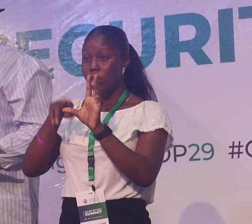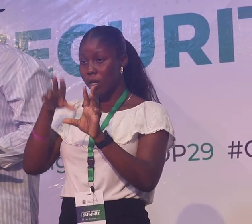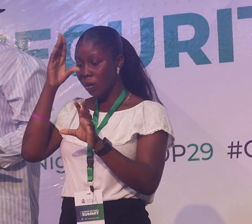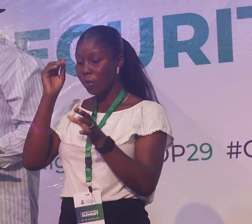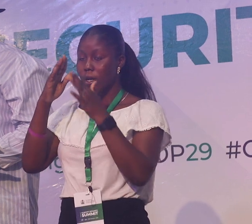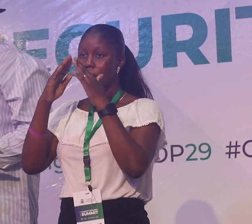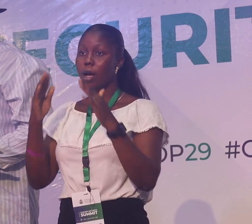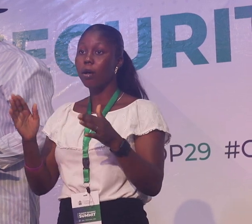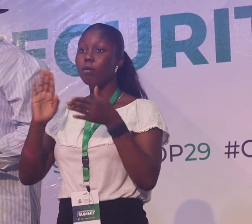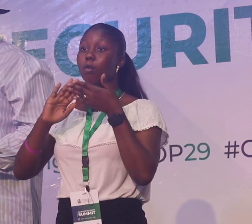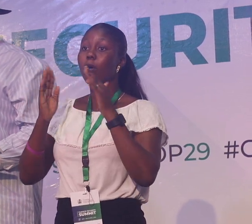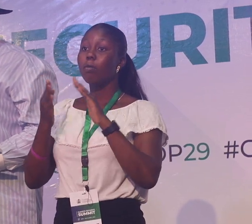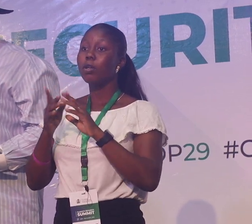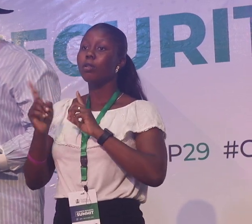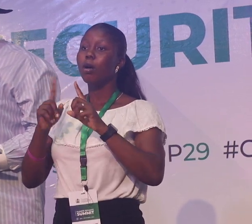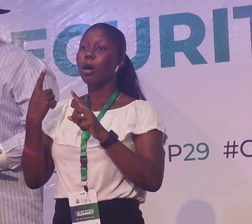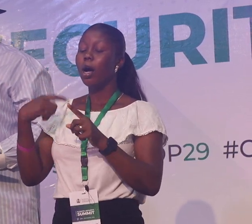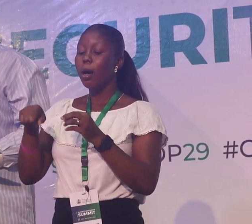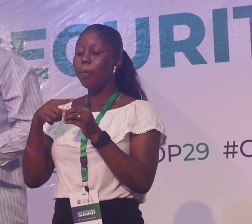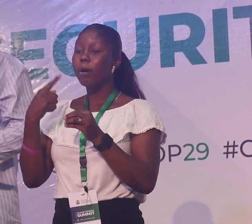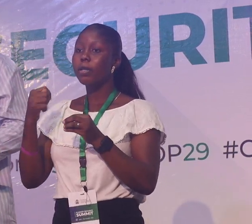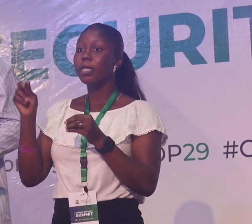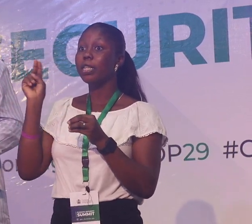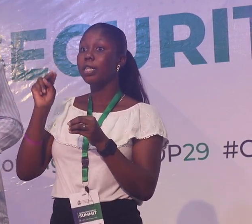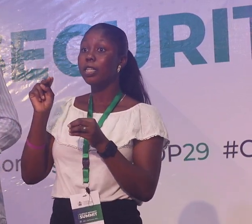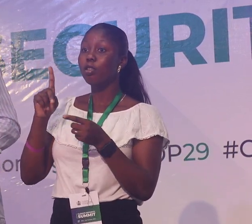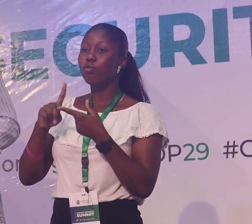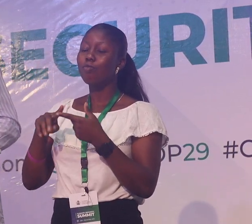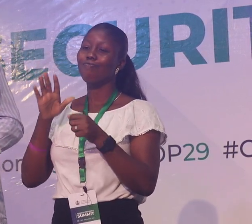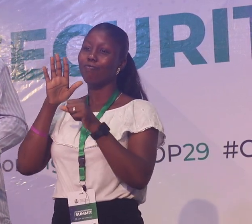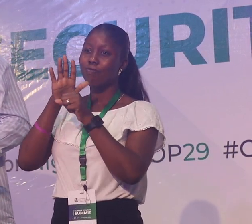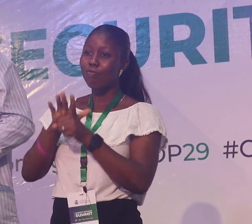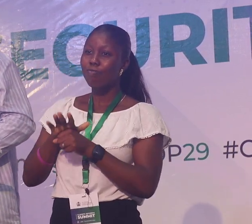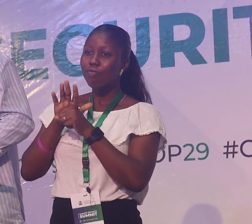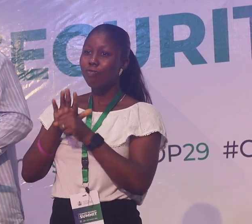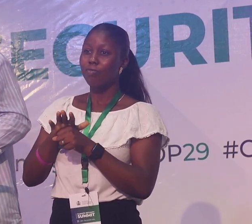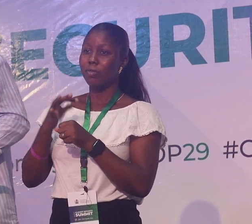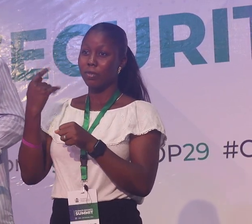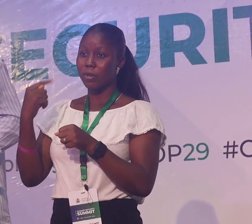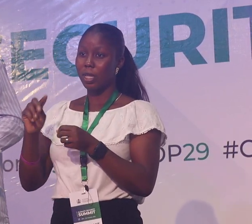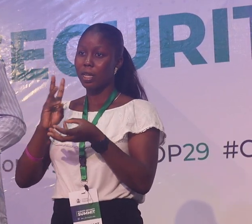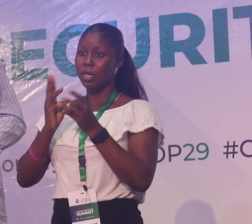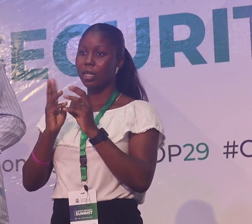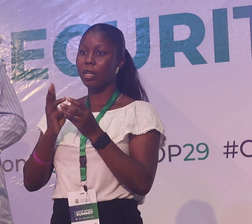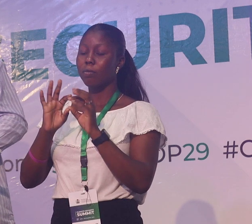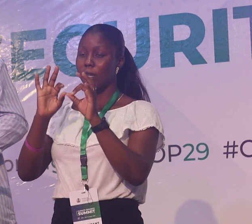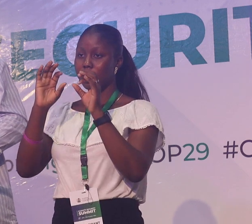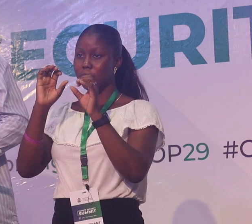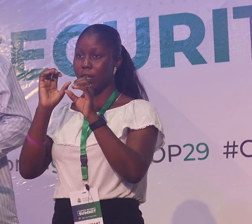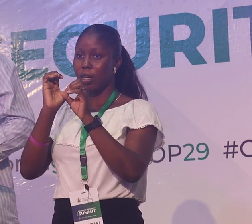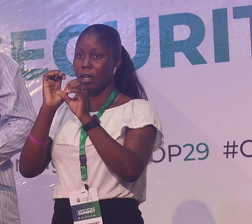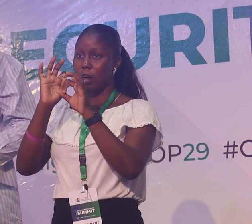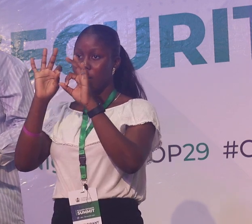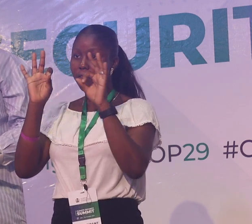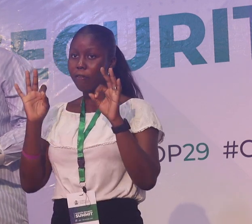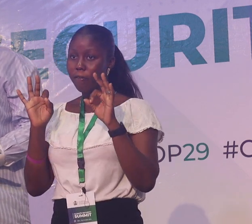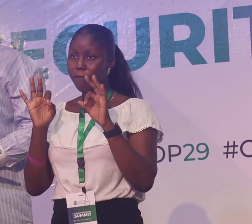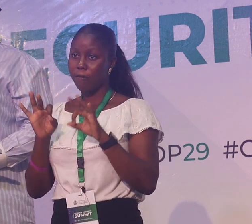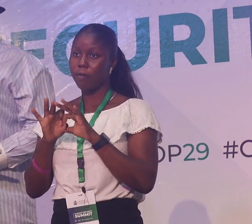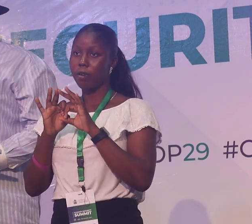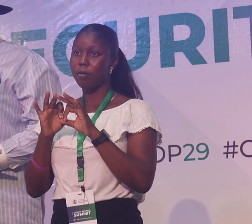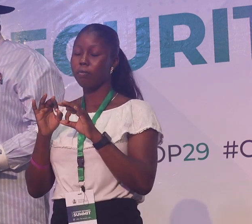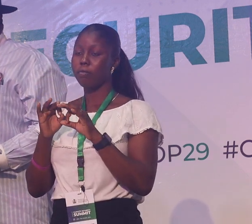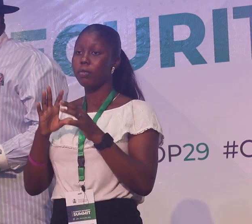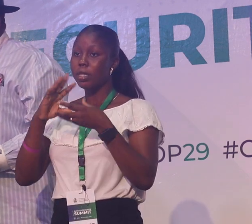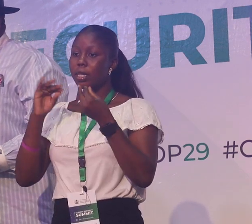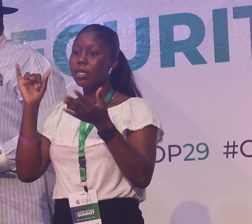need to operationalize the climate fund. He referred to that over and over.